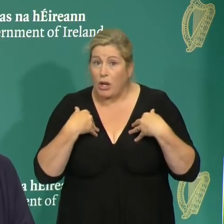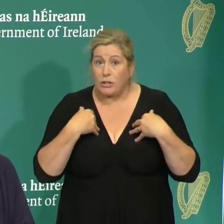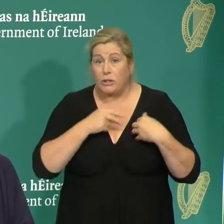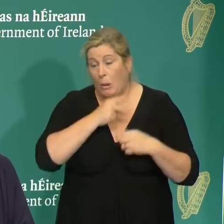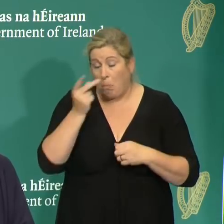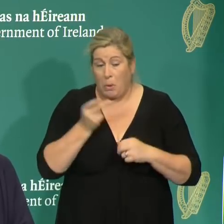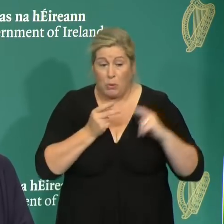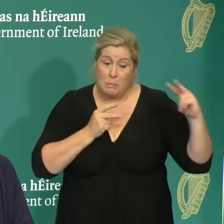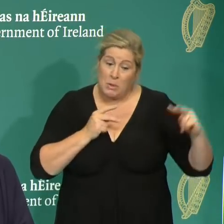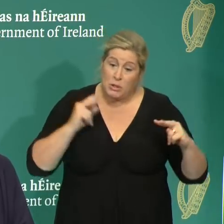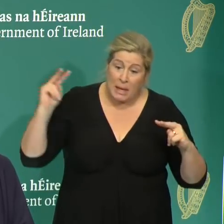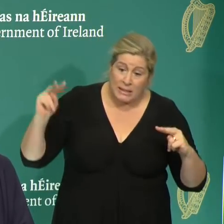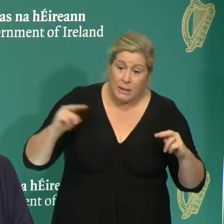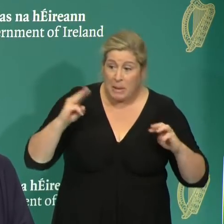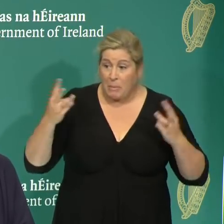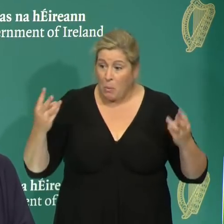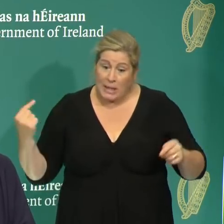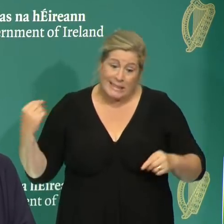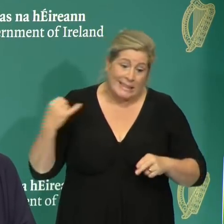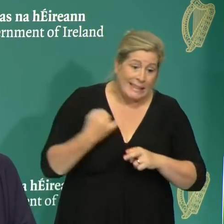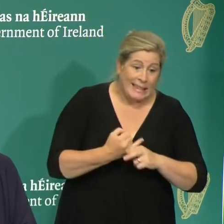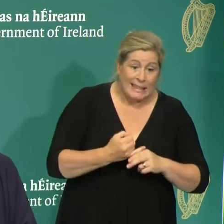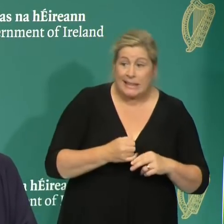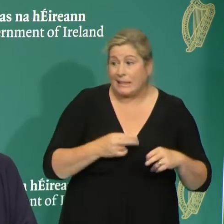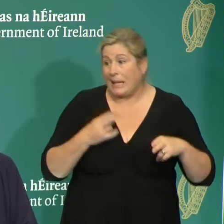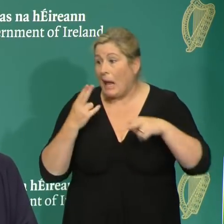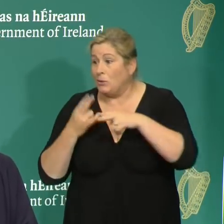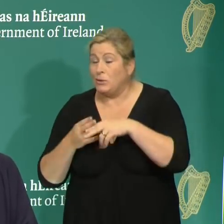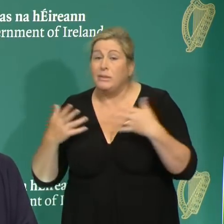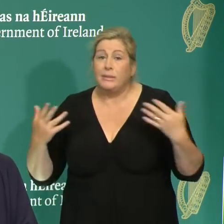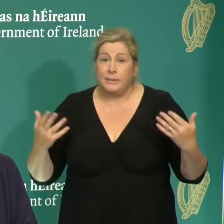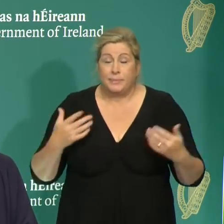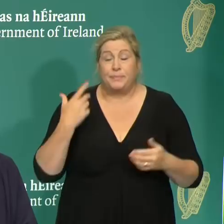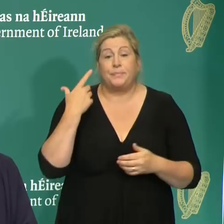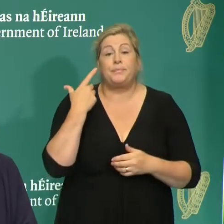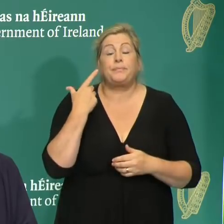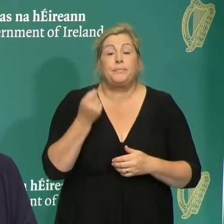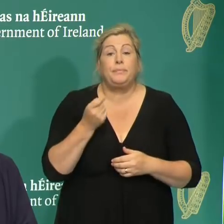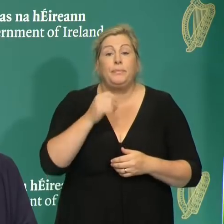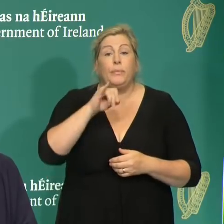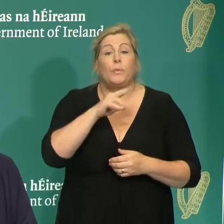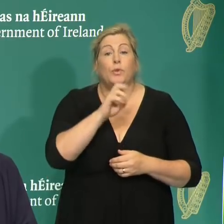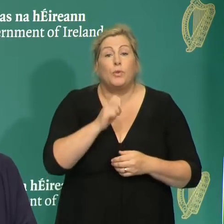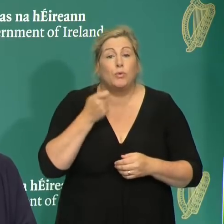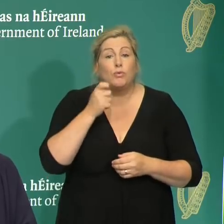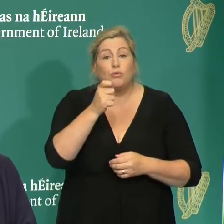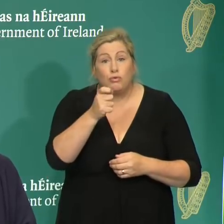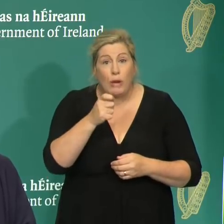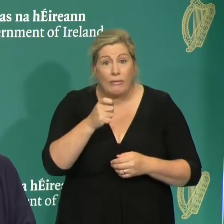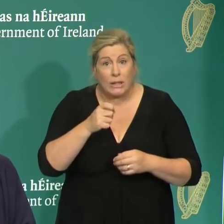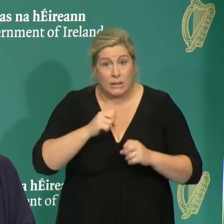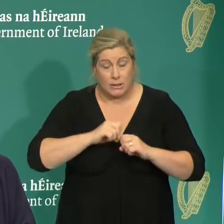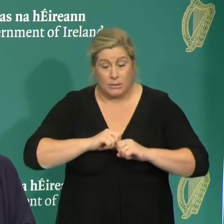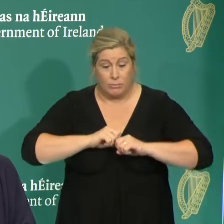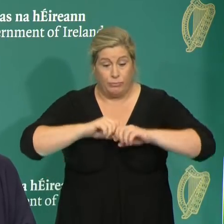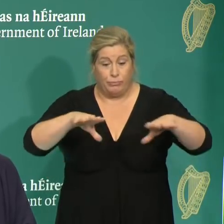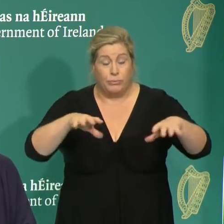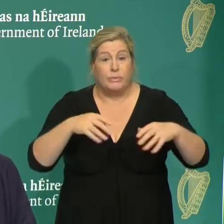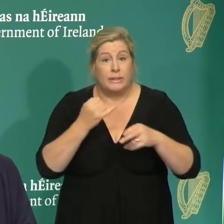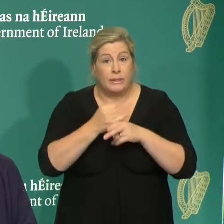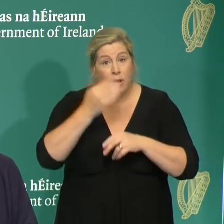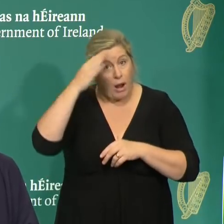are cases related to travel. Since the beginning of June, travel-related cases in Ireland are associated with